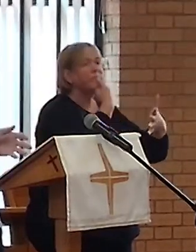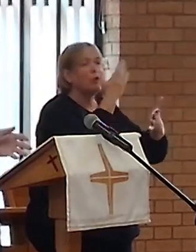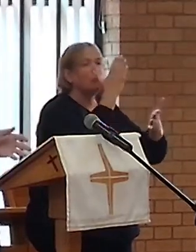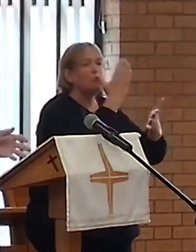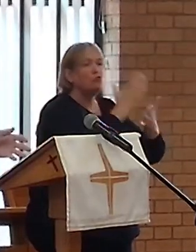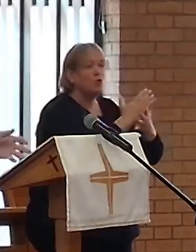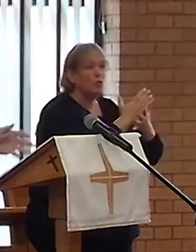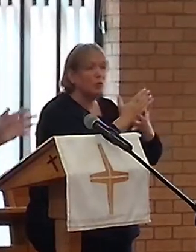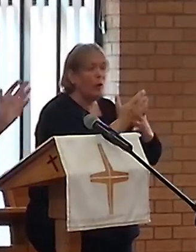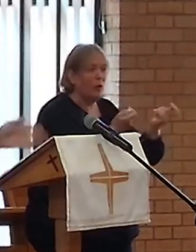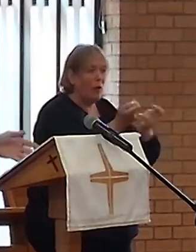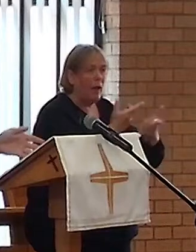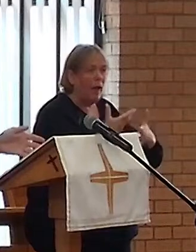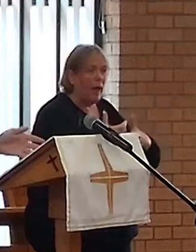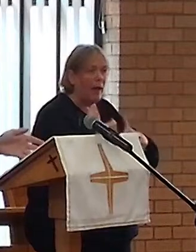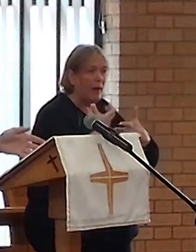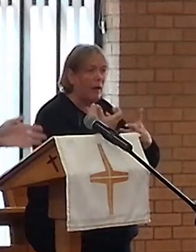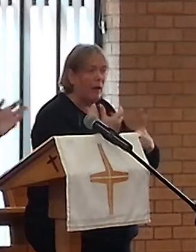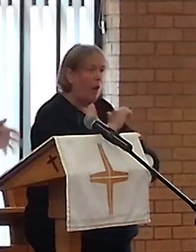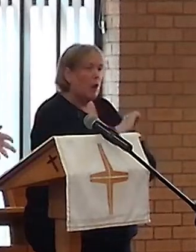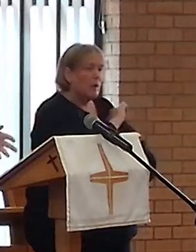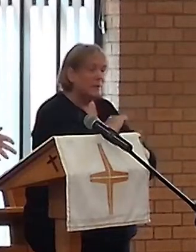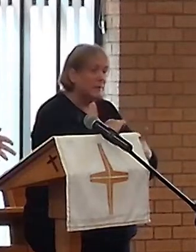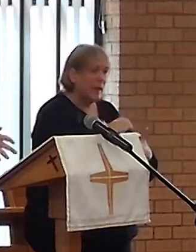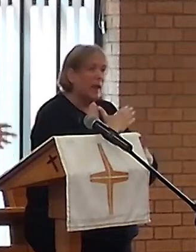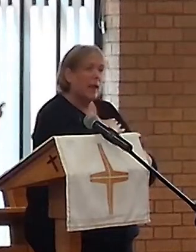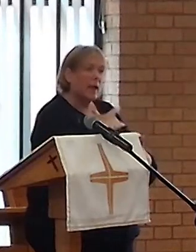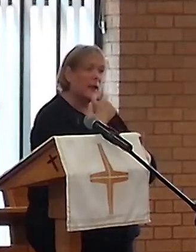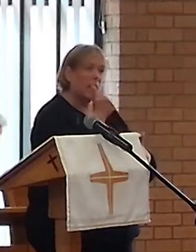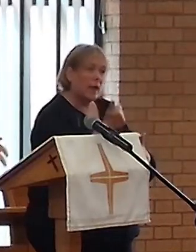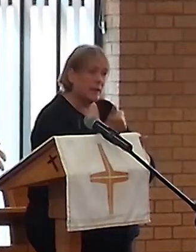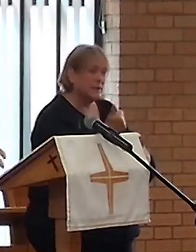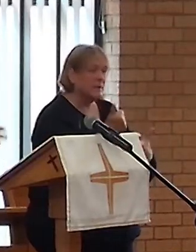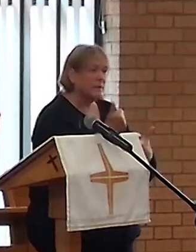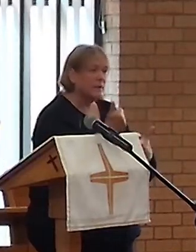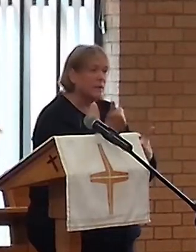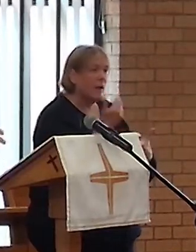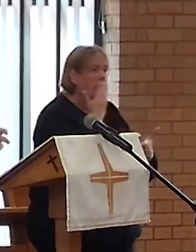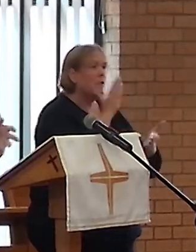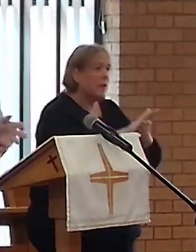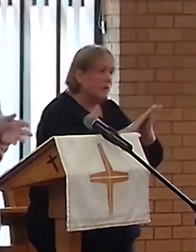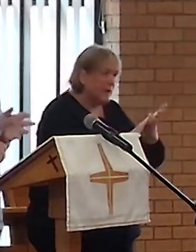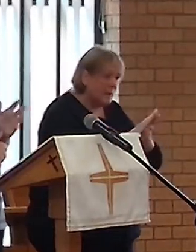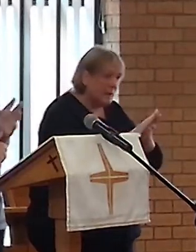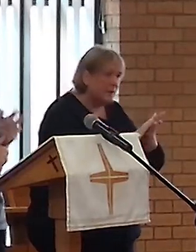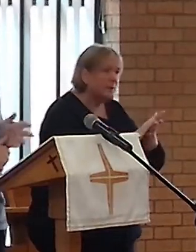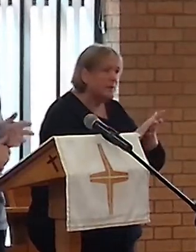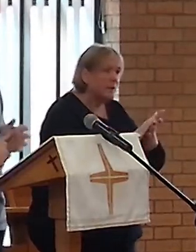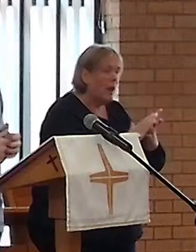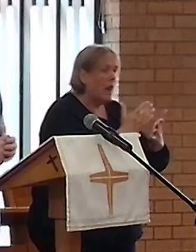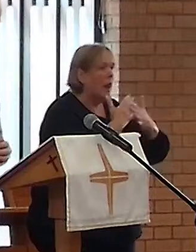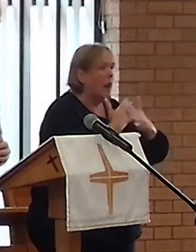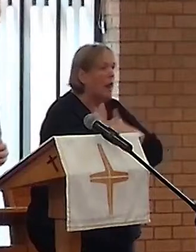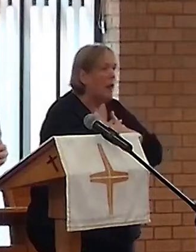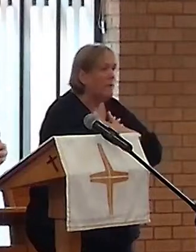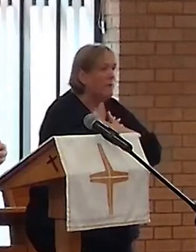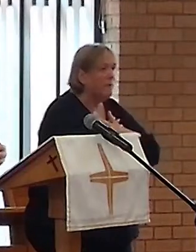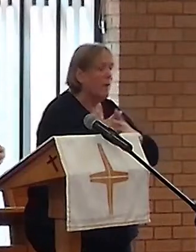anger, honesty, kindness of speech, forgiveness, love, and sexual